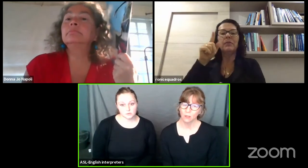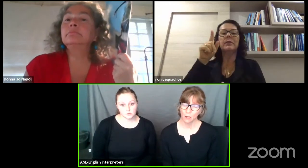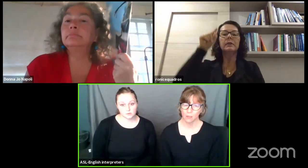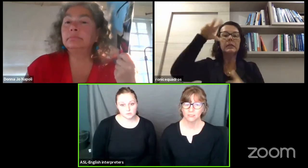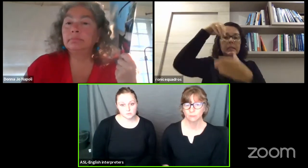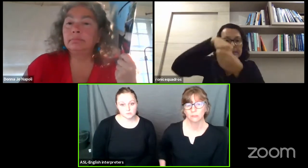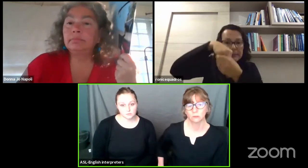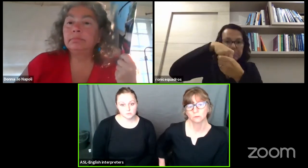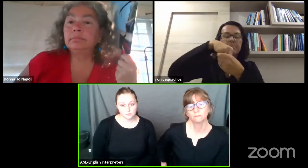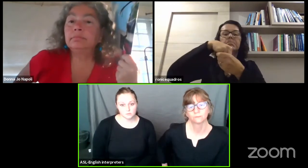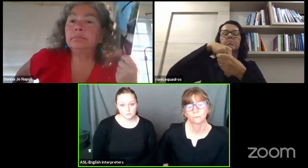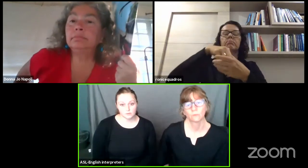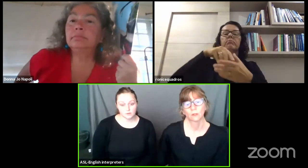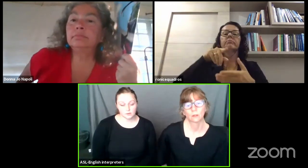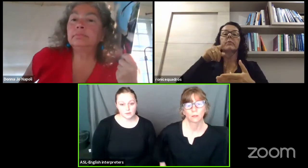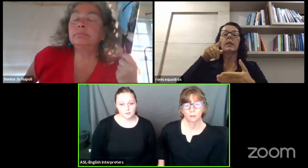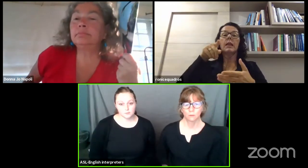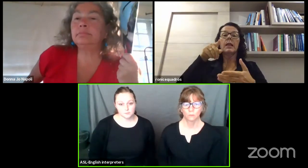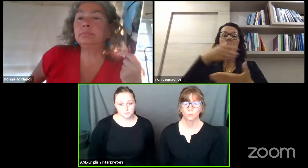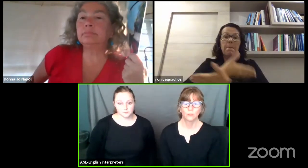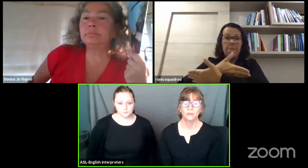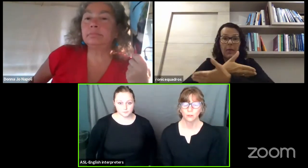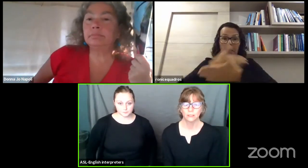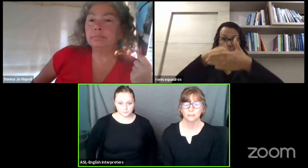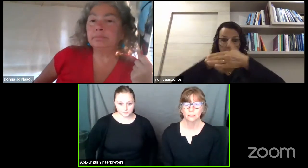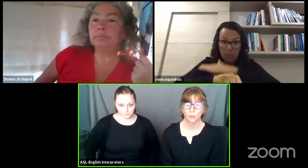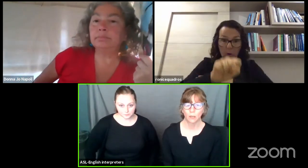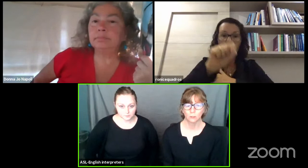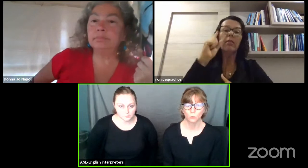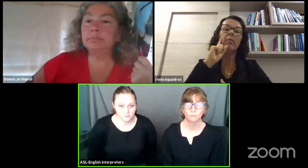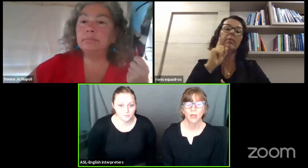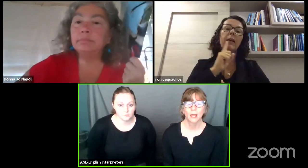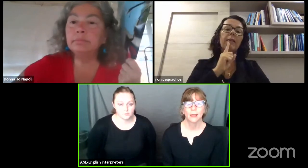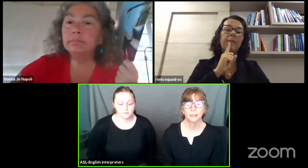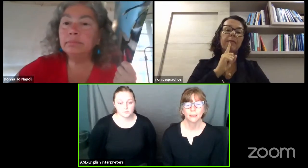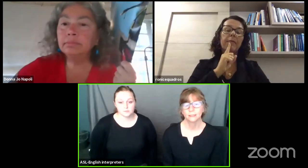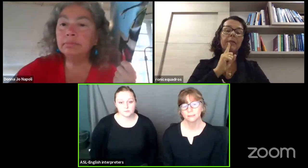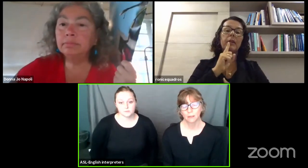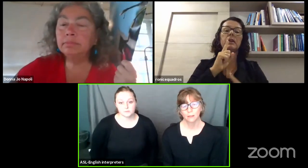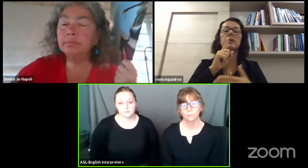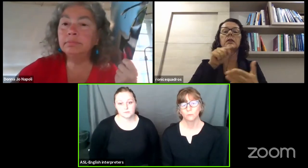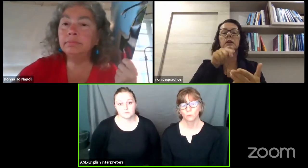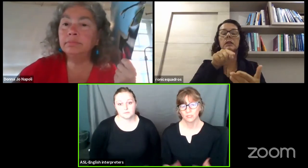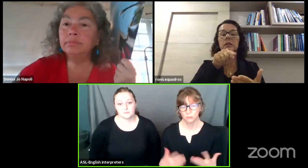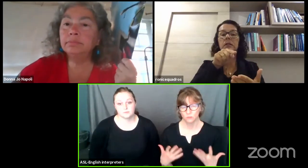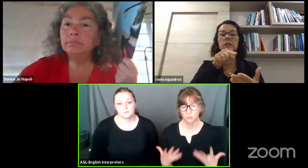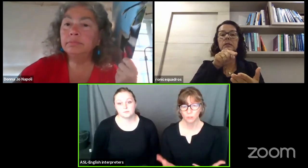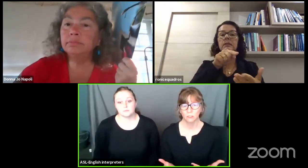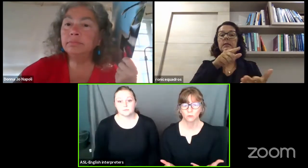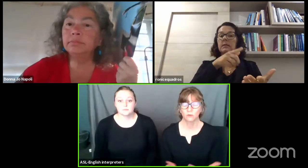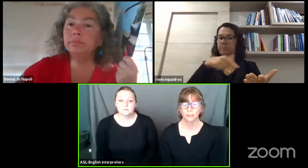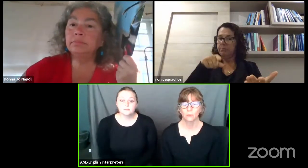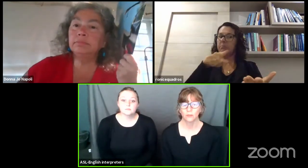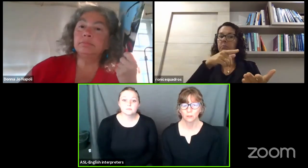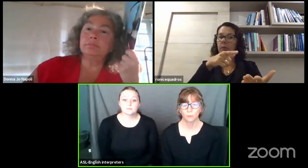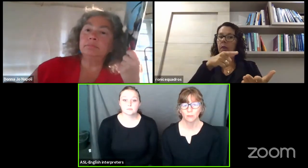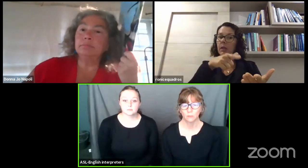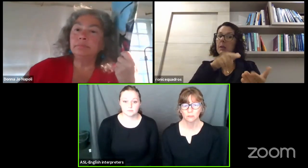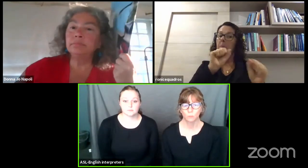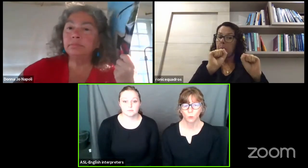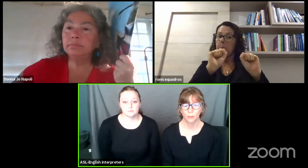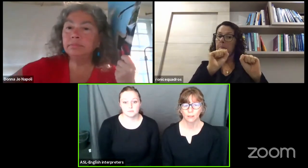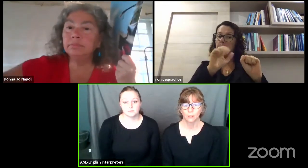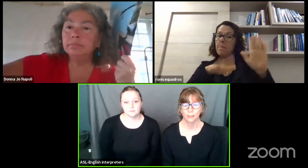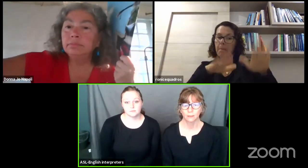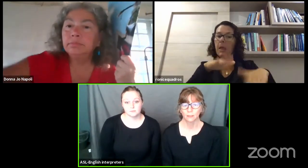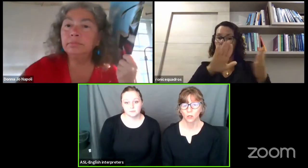there is a hospital there in Sao Paulo. And anytime when they do the screening or find out that a baby